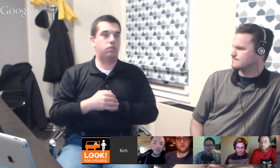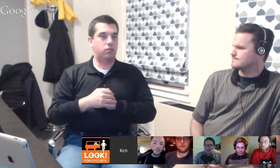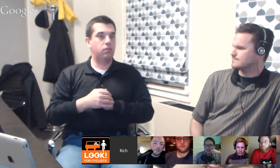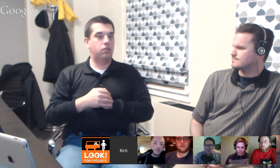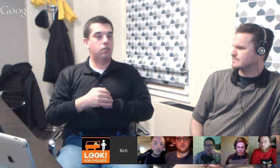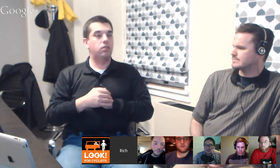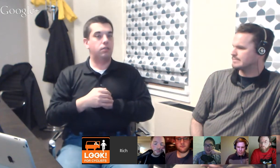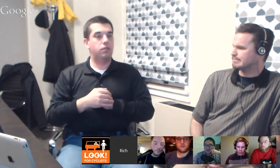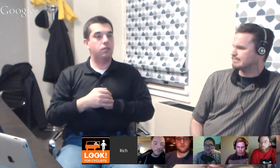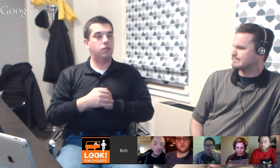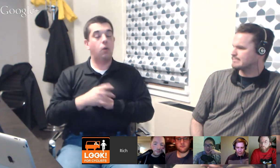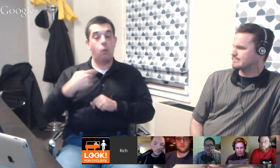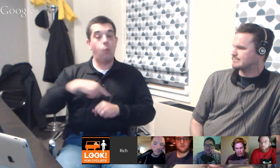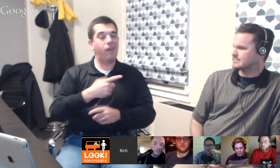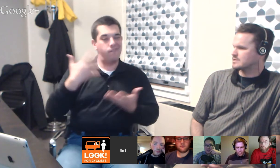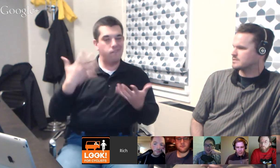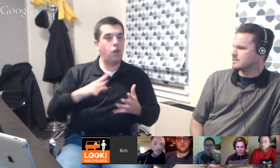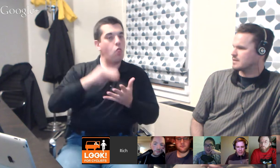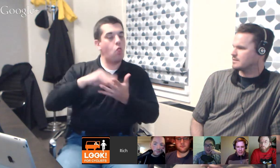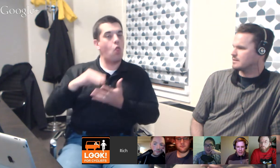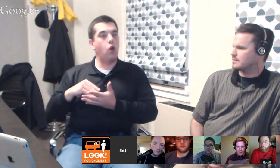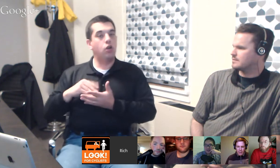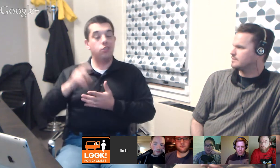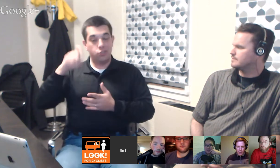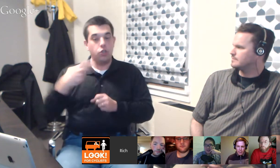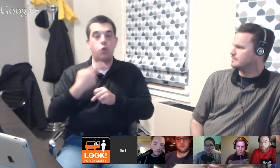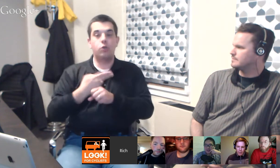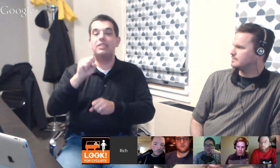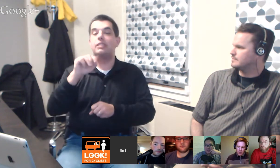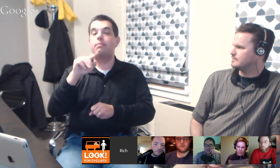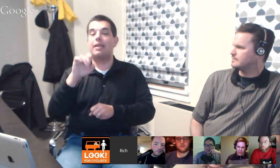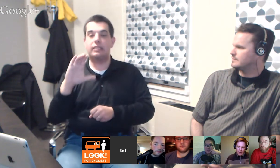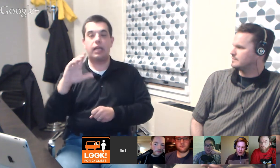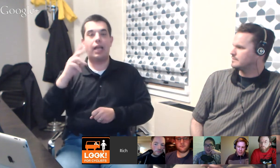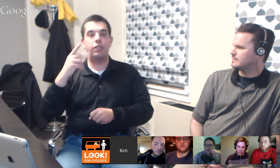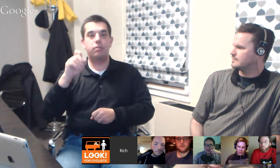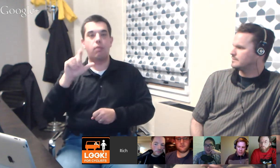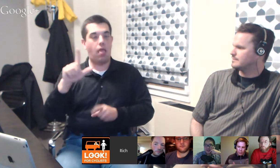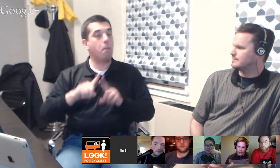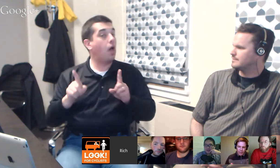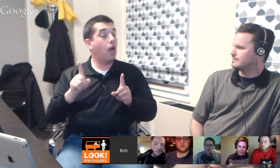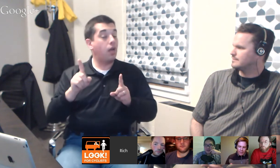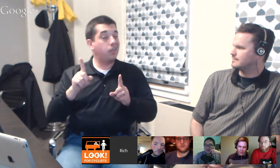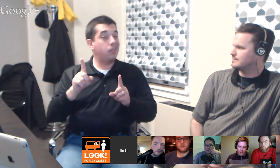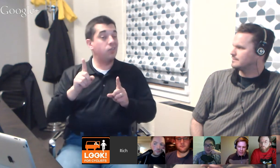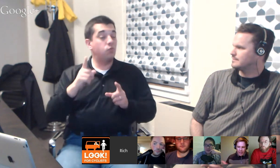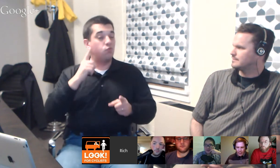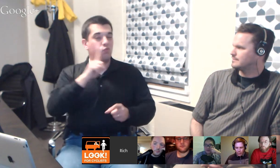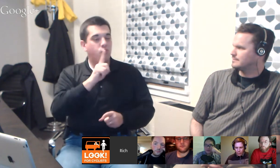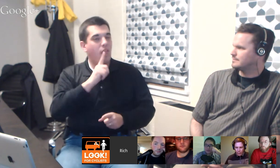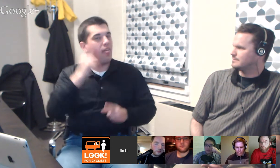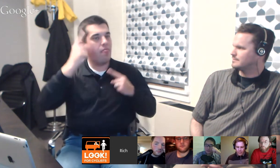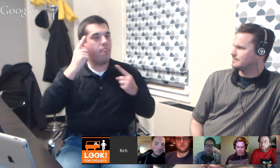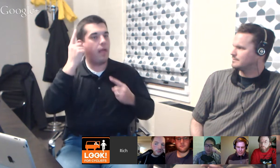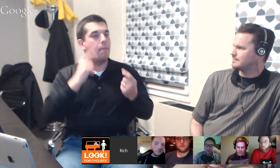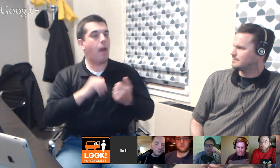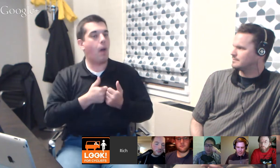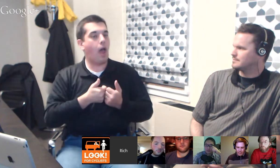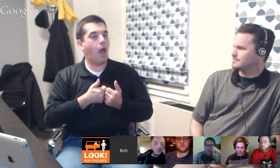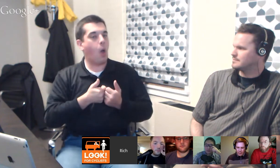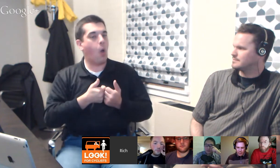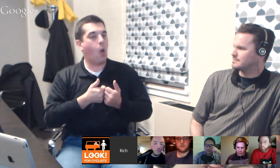So we've all learned that we should use semantic HTML, but when you start really thinking about how